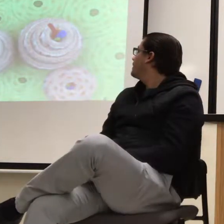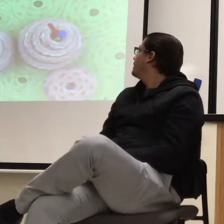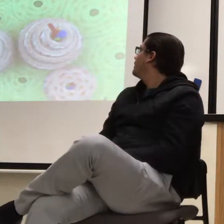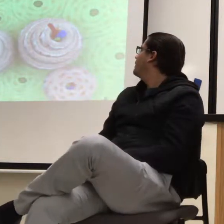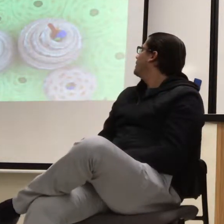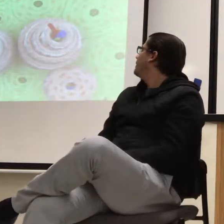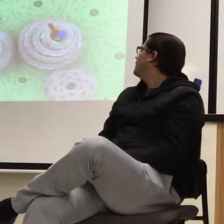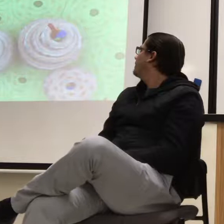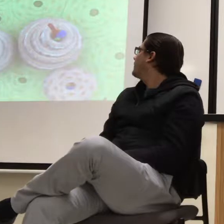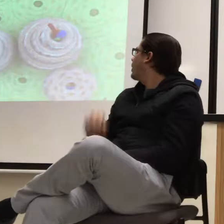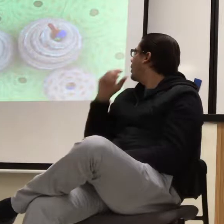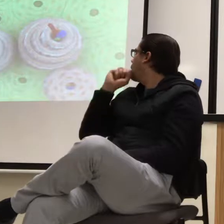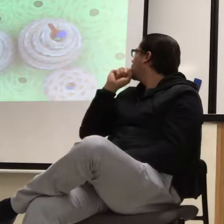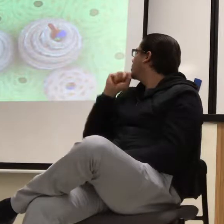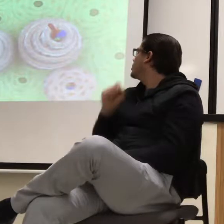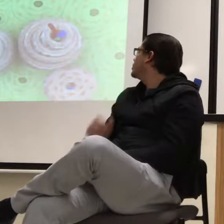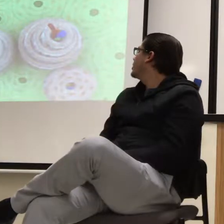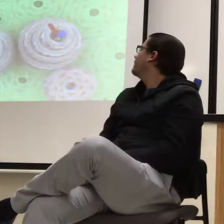Now in the,